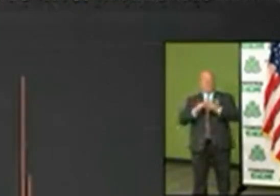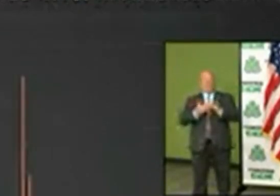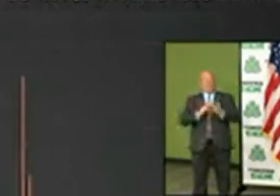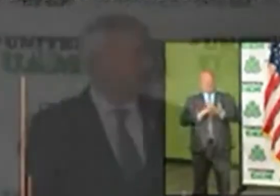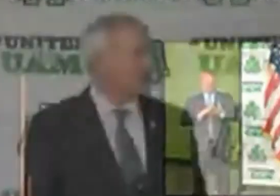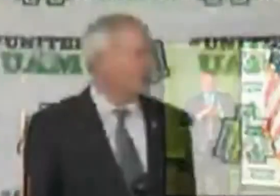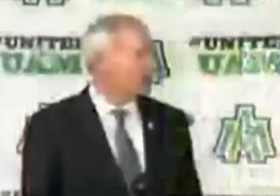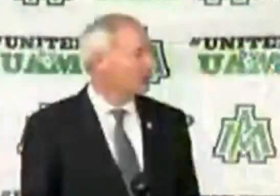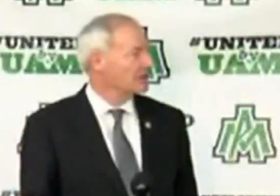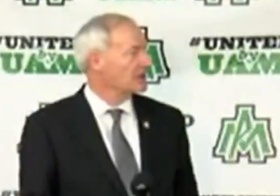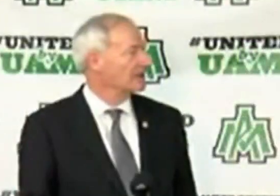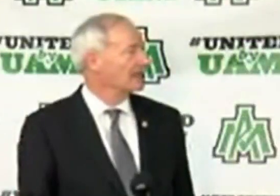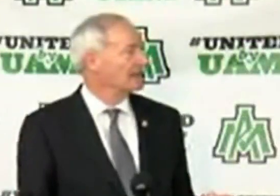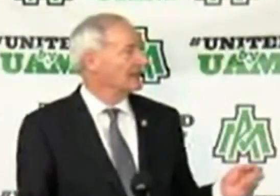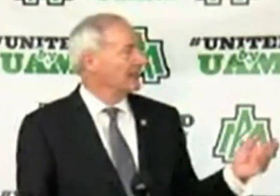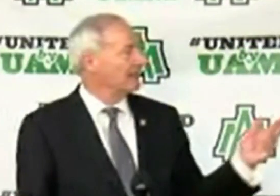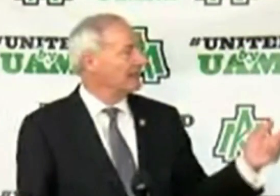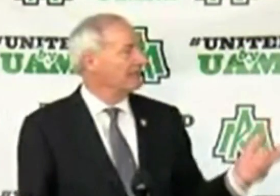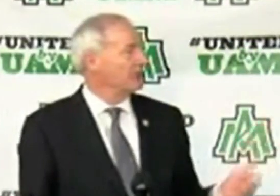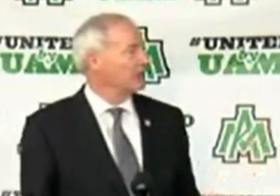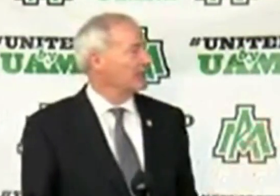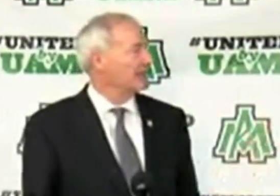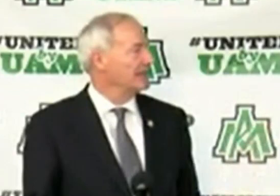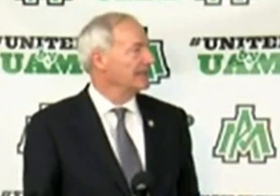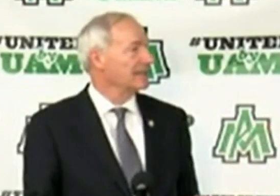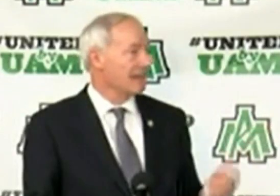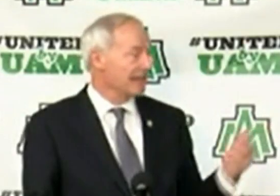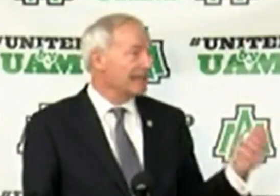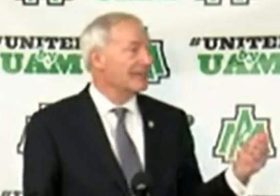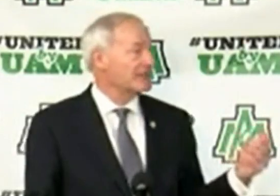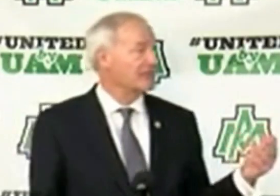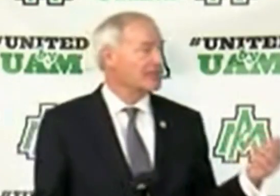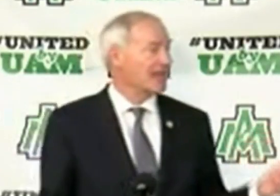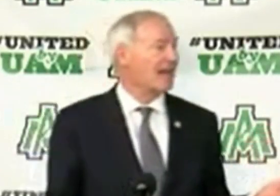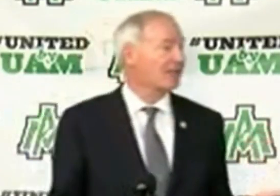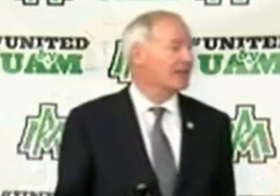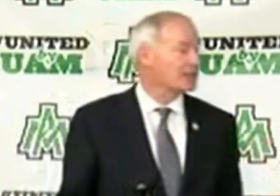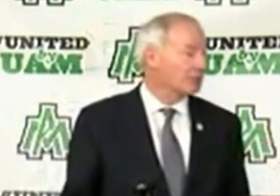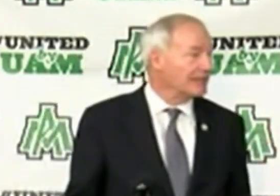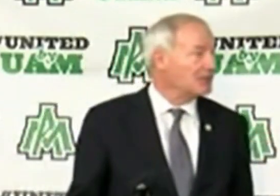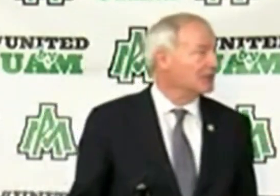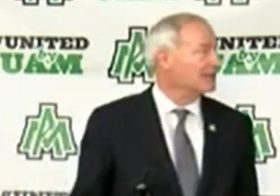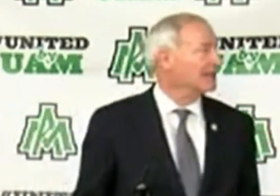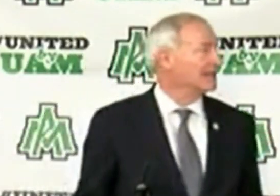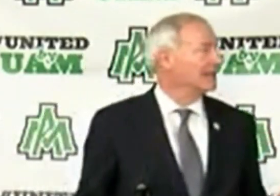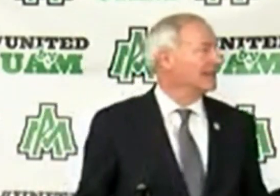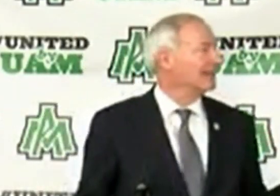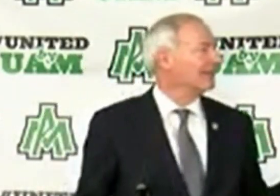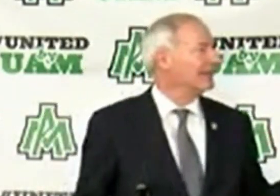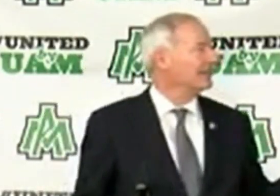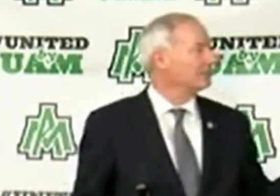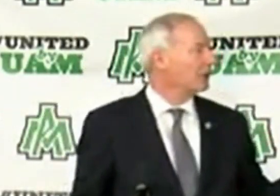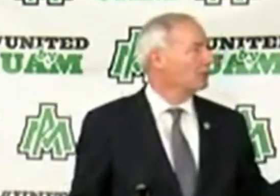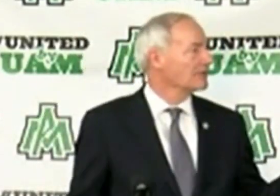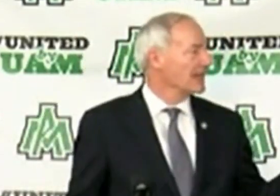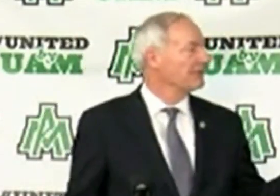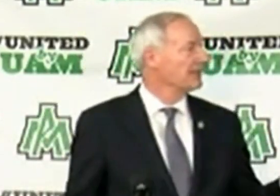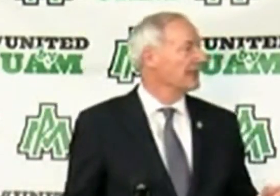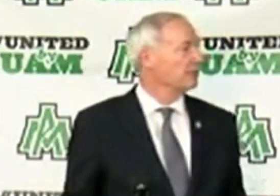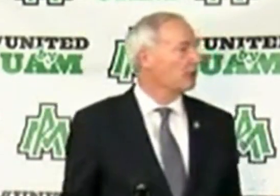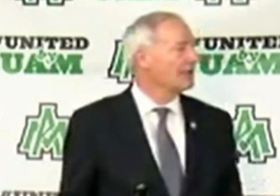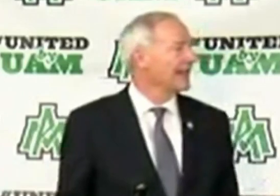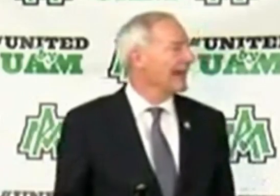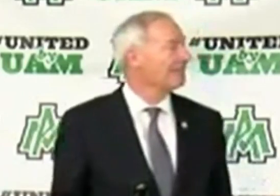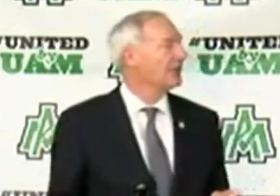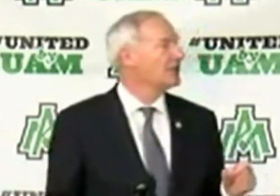In the southwest, of course, you can see. And then if you look at again, this is the southeast region, the